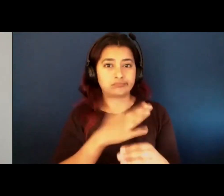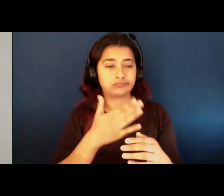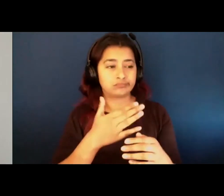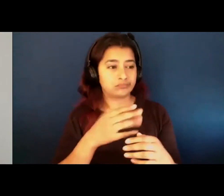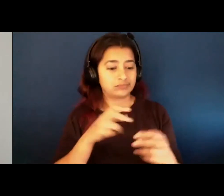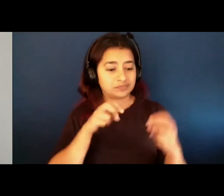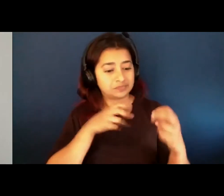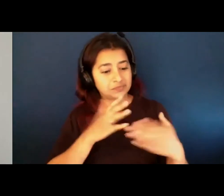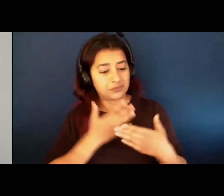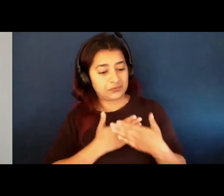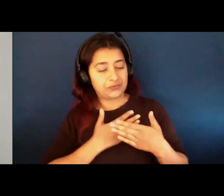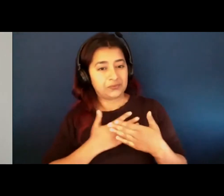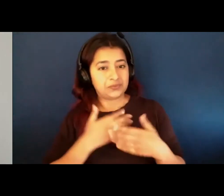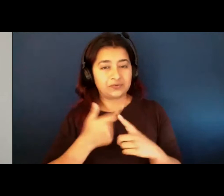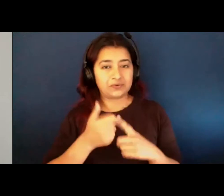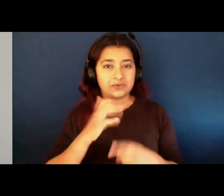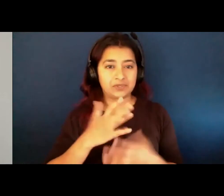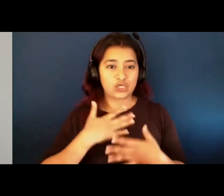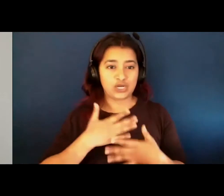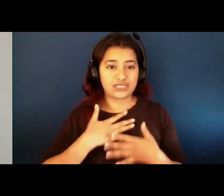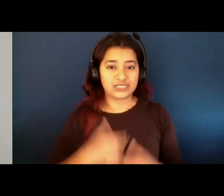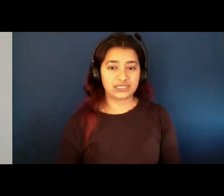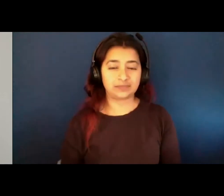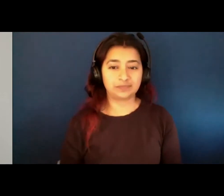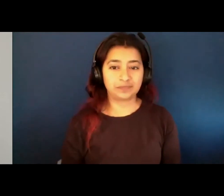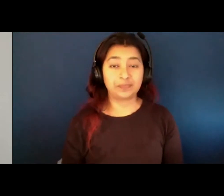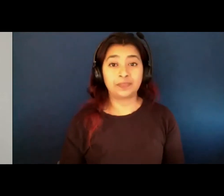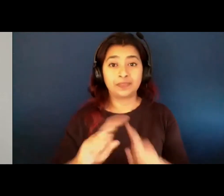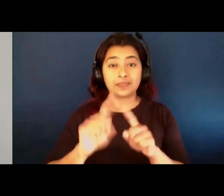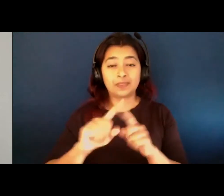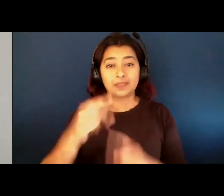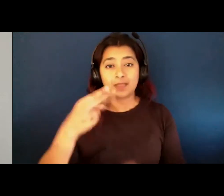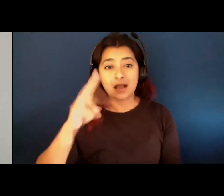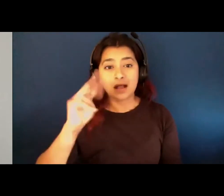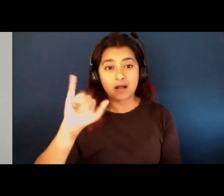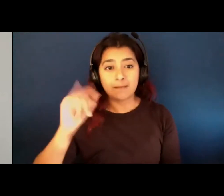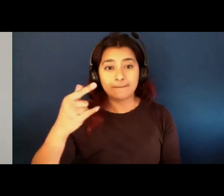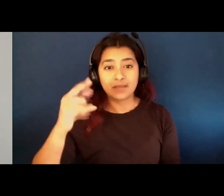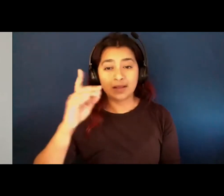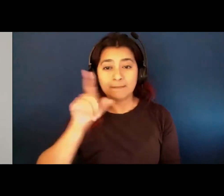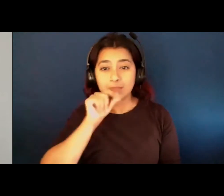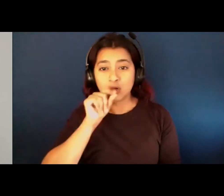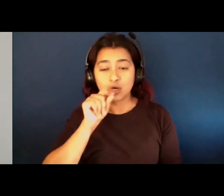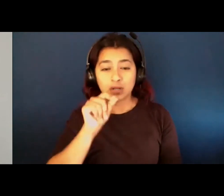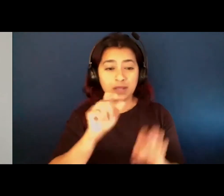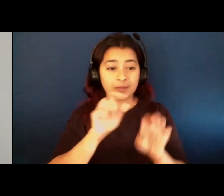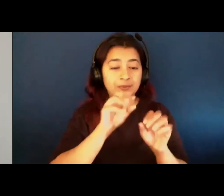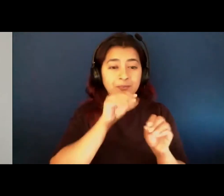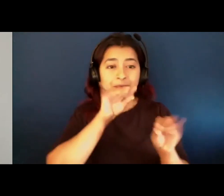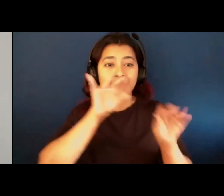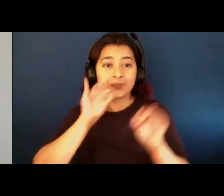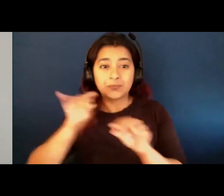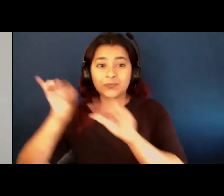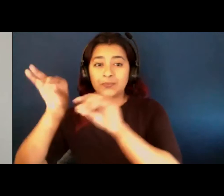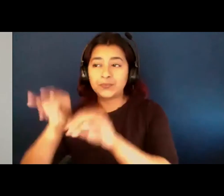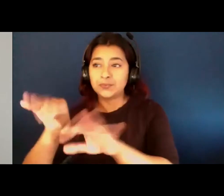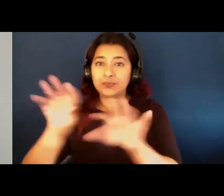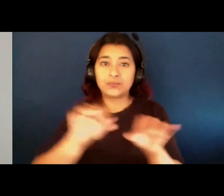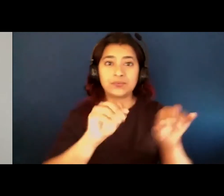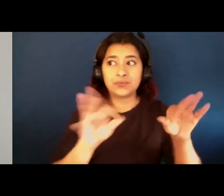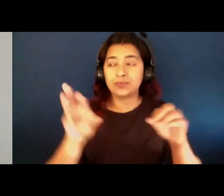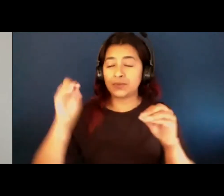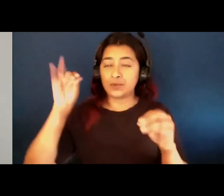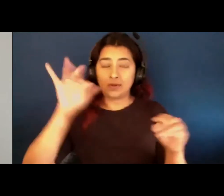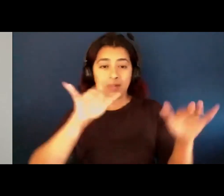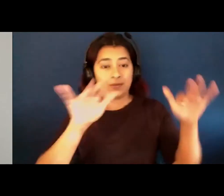chest. A swarm of warring hummingbirds erupted next, one after the other, until they filled the room, an invasion of